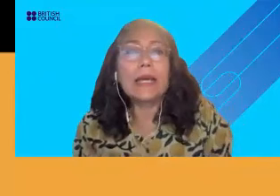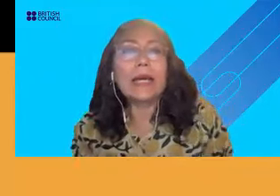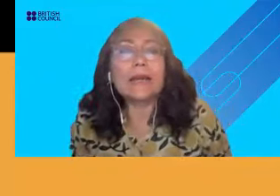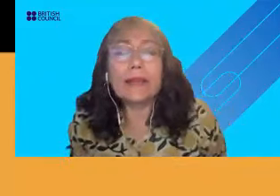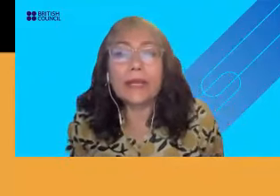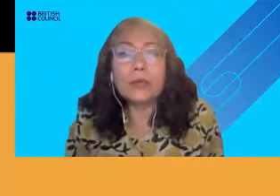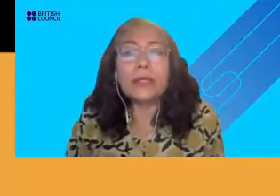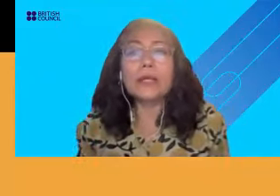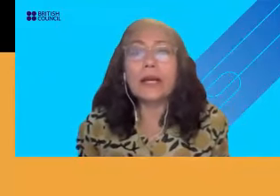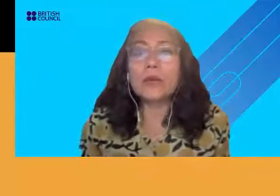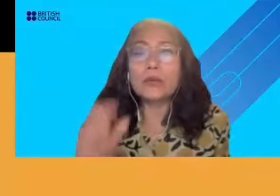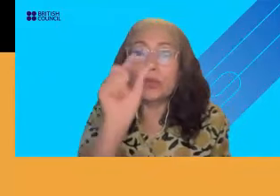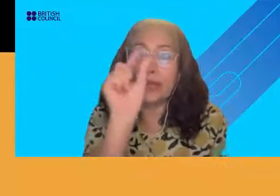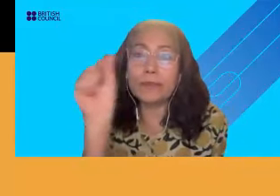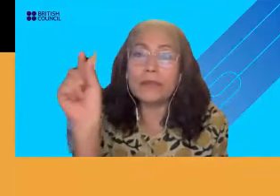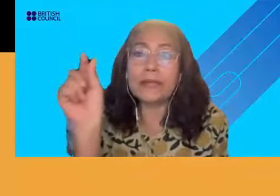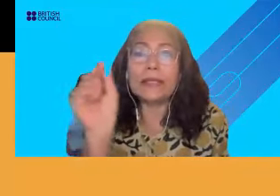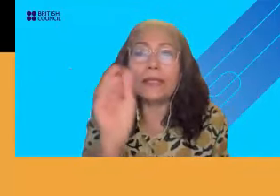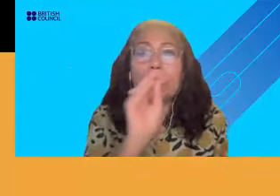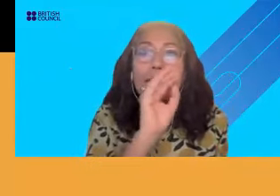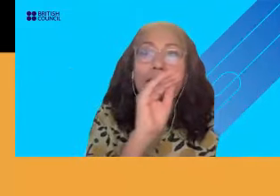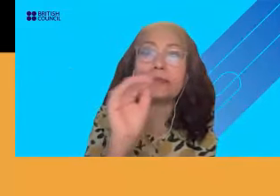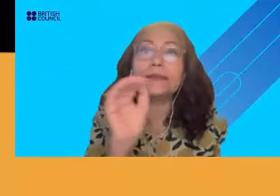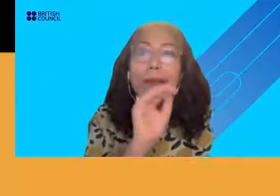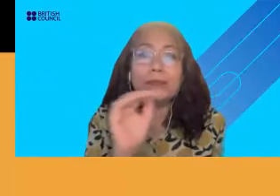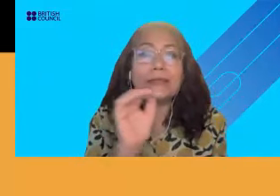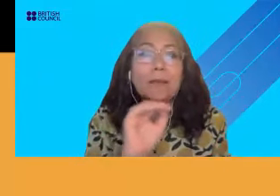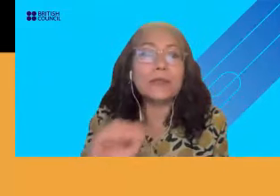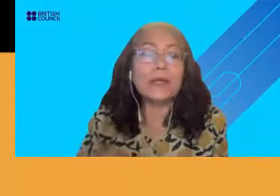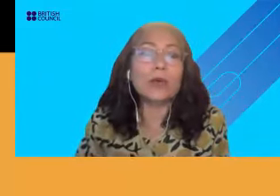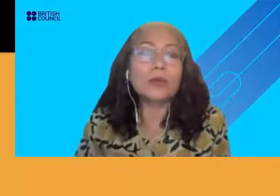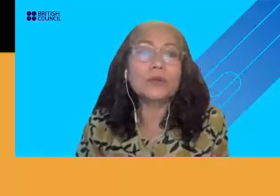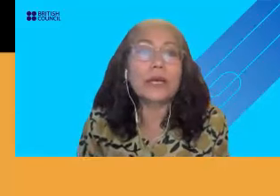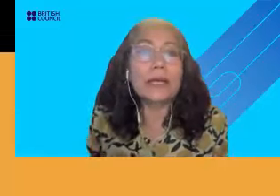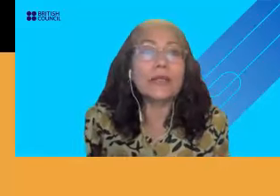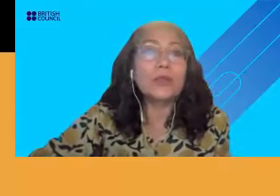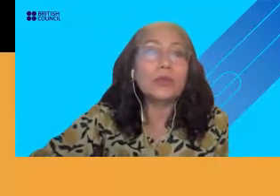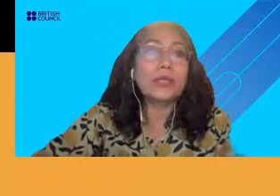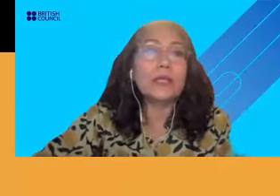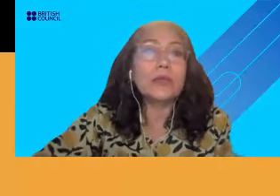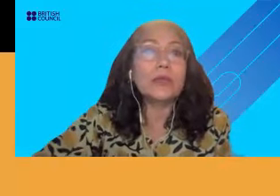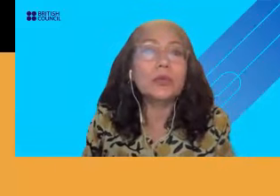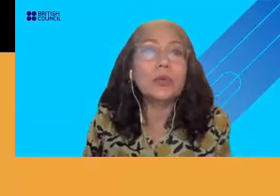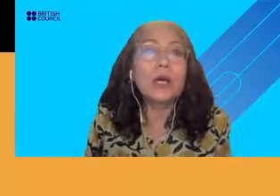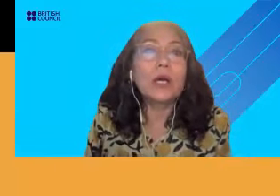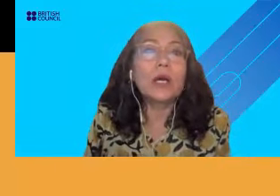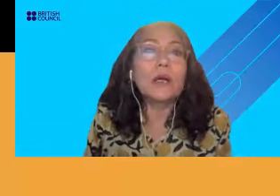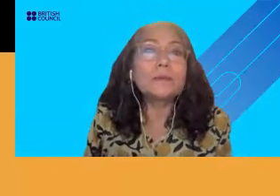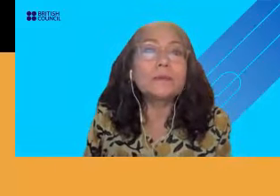sign, and that will allow you to type a title and then some steps. I'd like you to think it